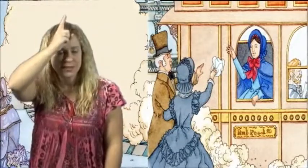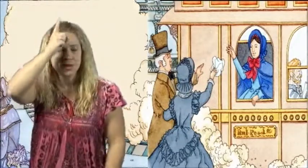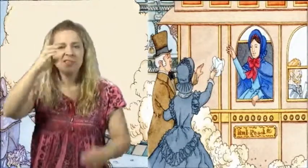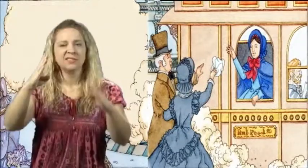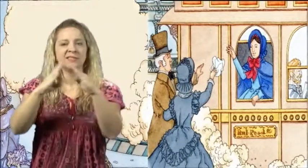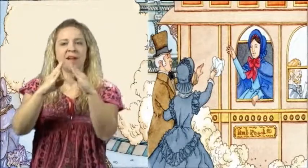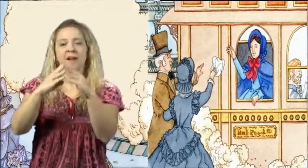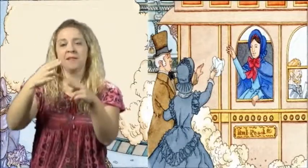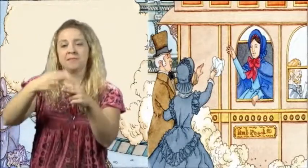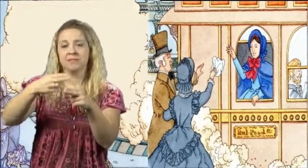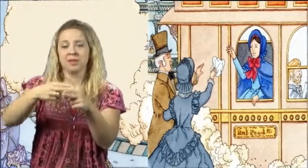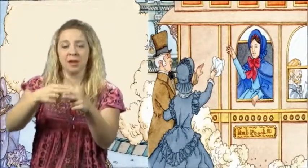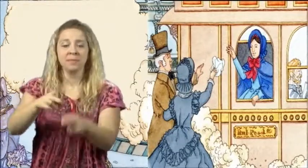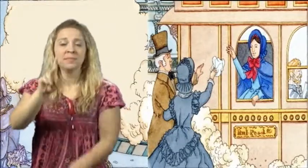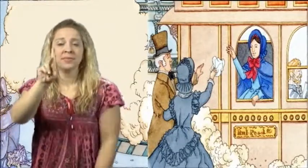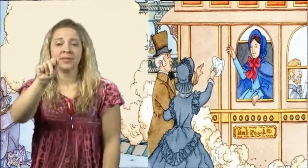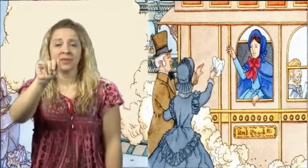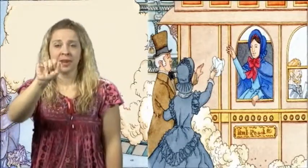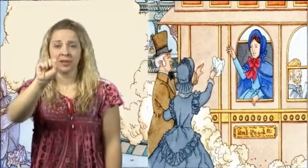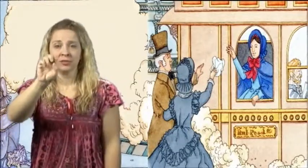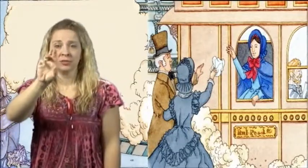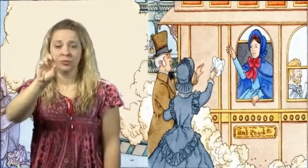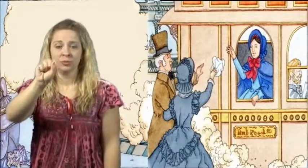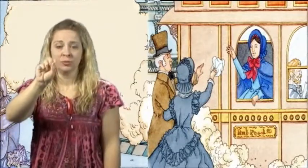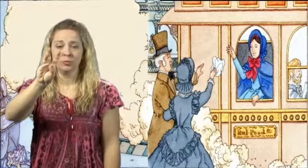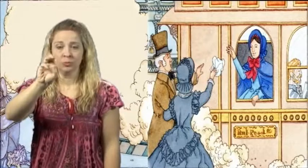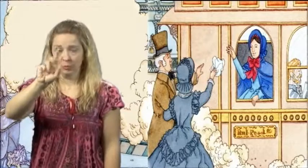years old, and at last she was beginning her life's work.